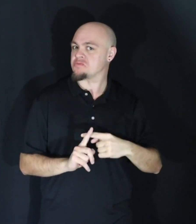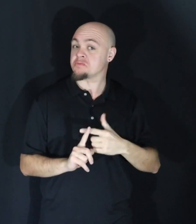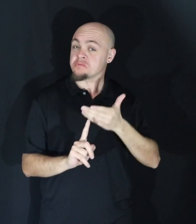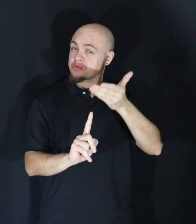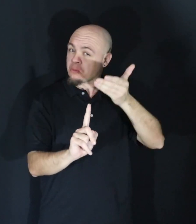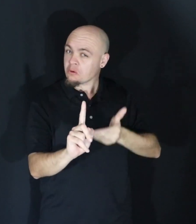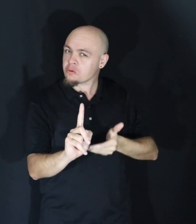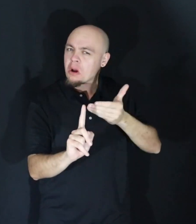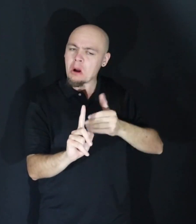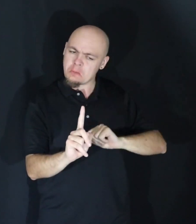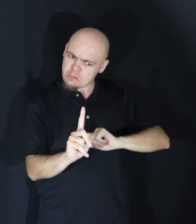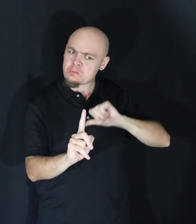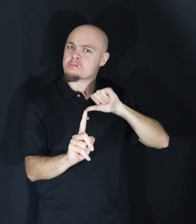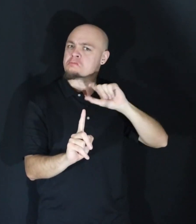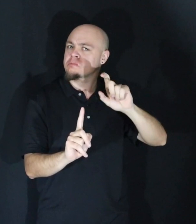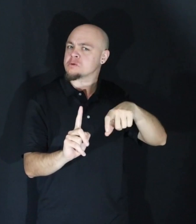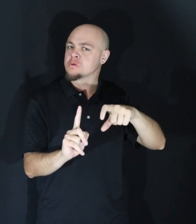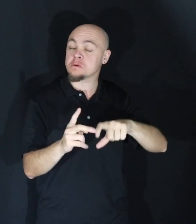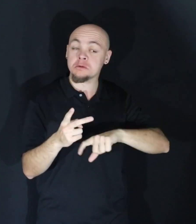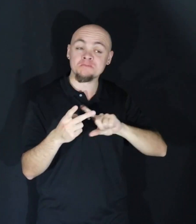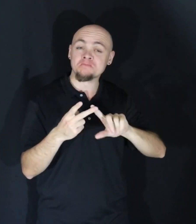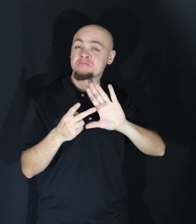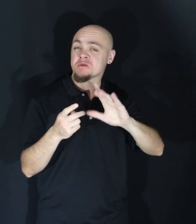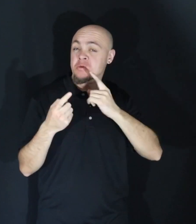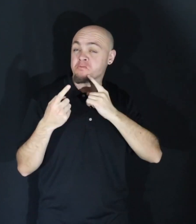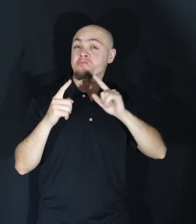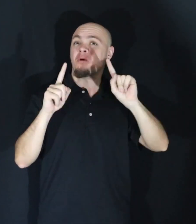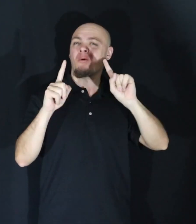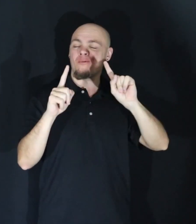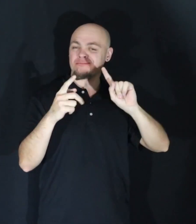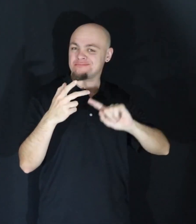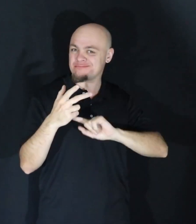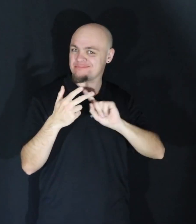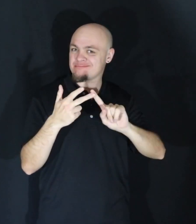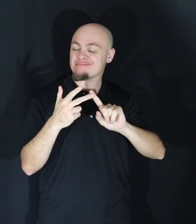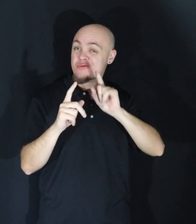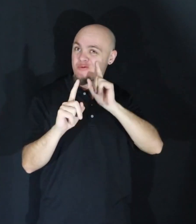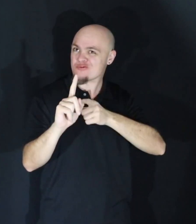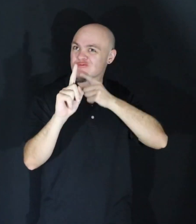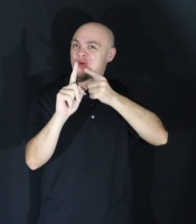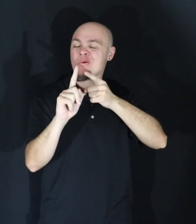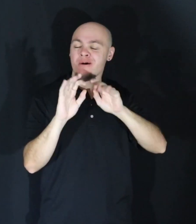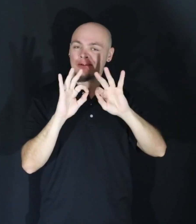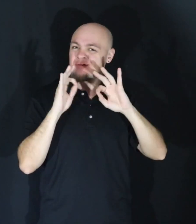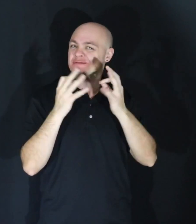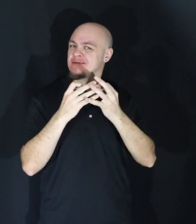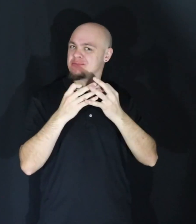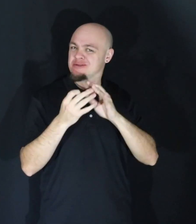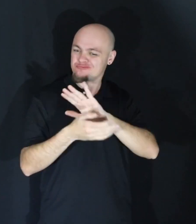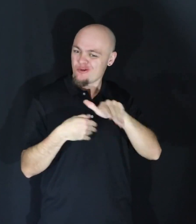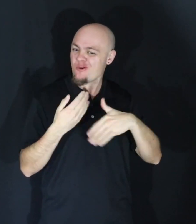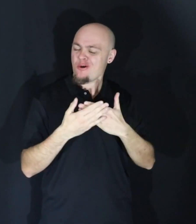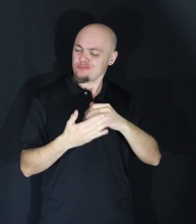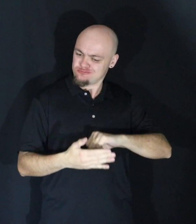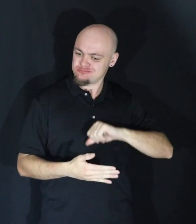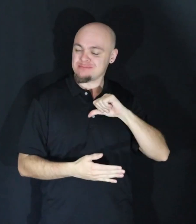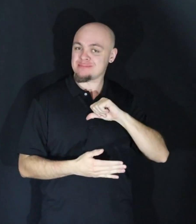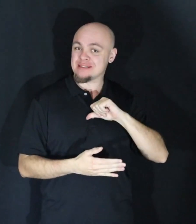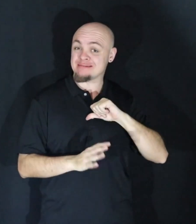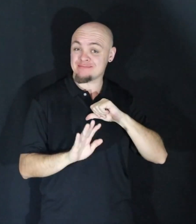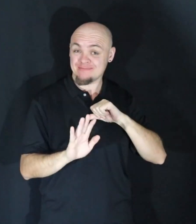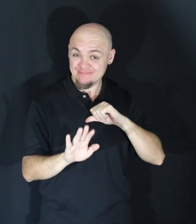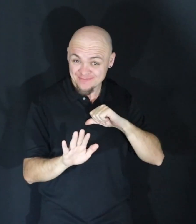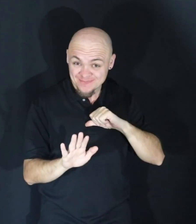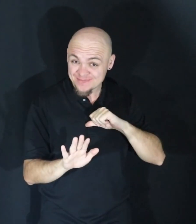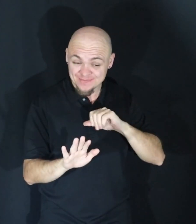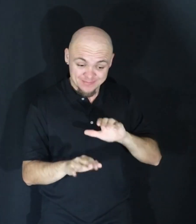you are, your accomplishments, your goals, and your family. Coming up,